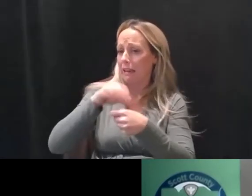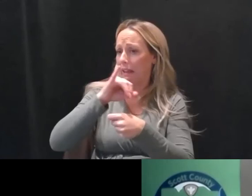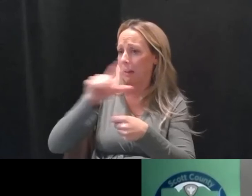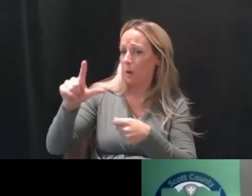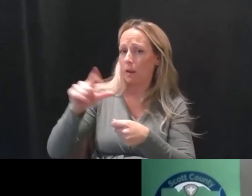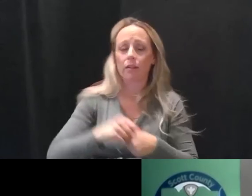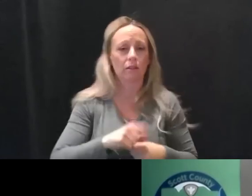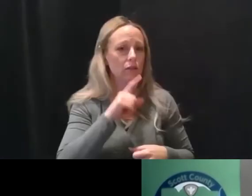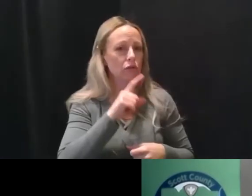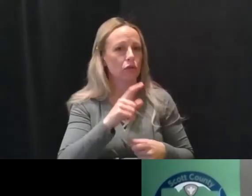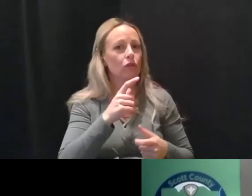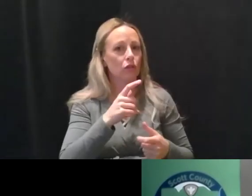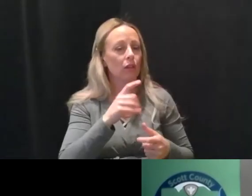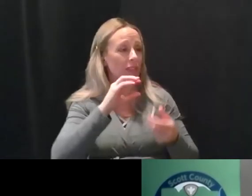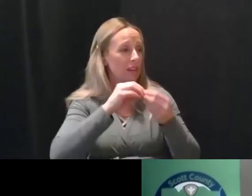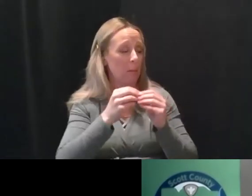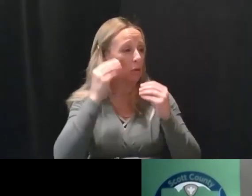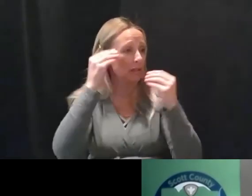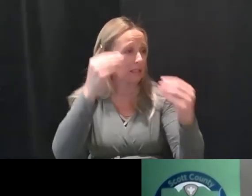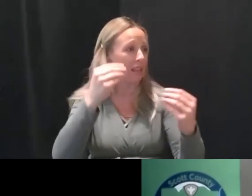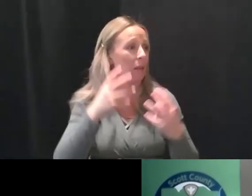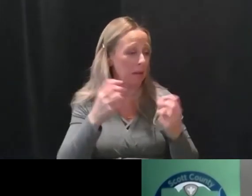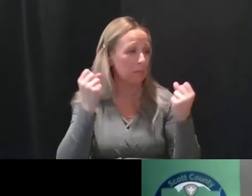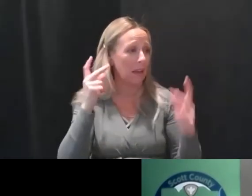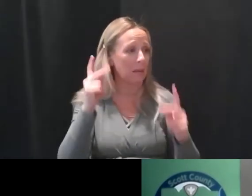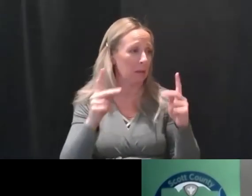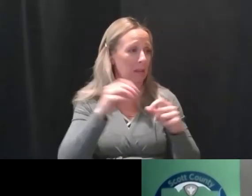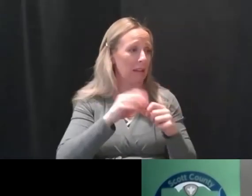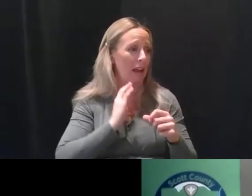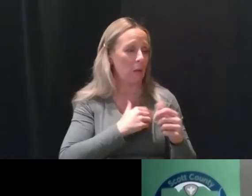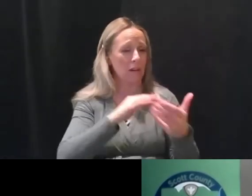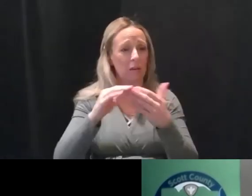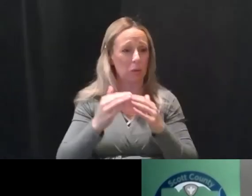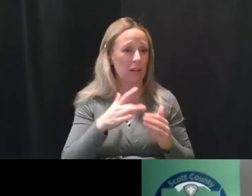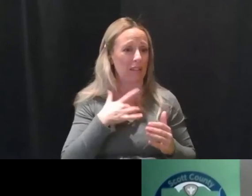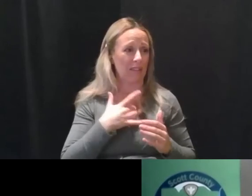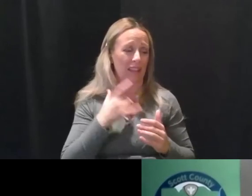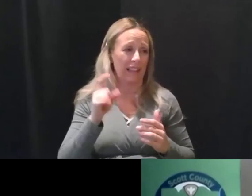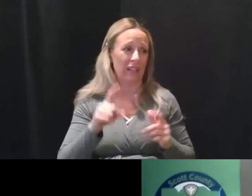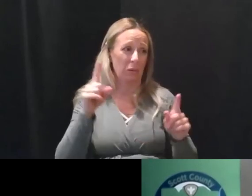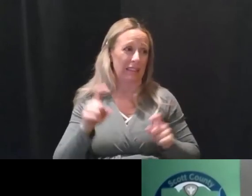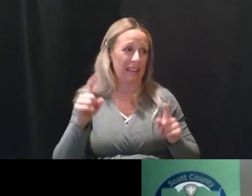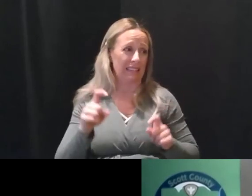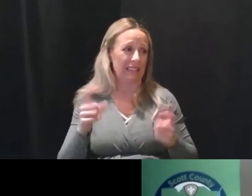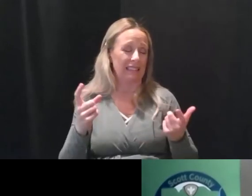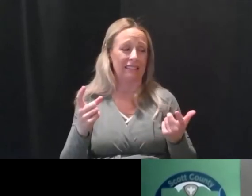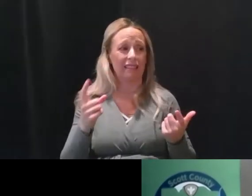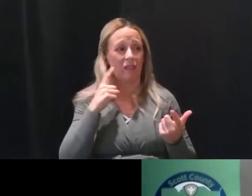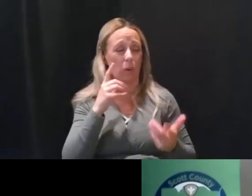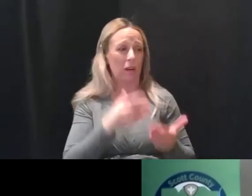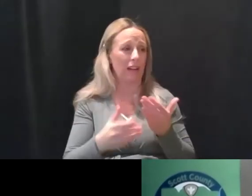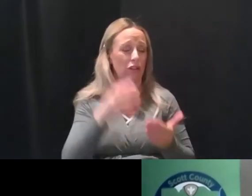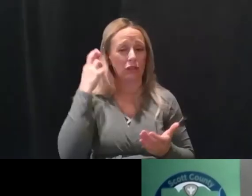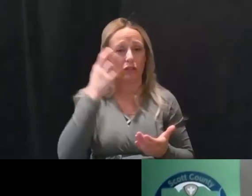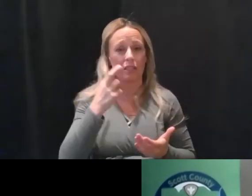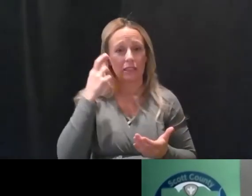Sure. Well, those numbers just tell me that there are a lot of people out in our community who feel like they need to be tested for whatever reason. We do know